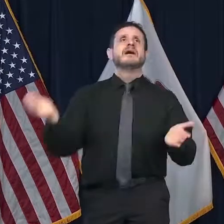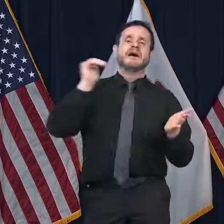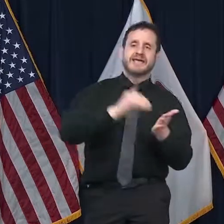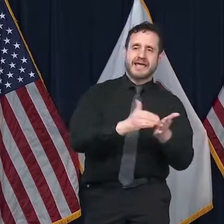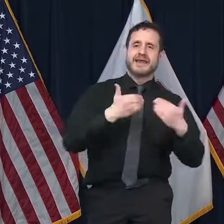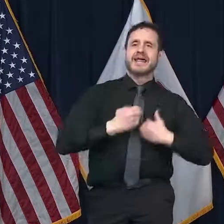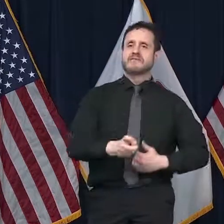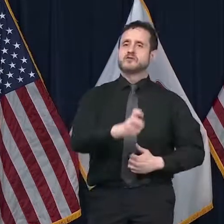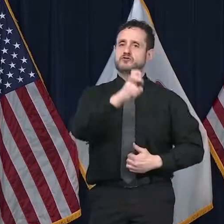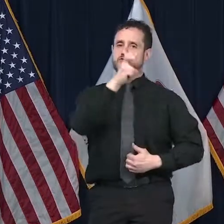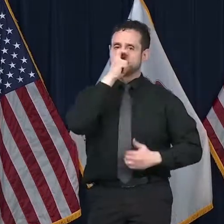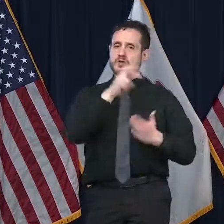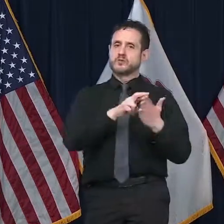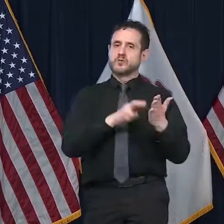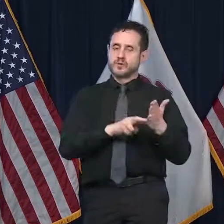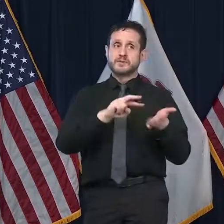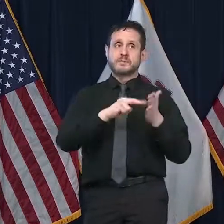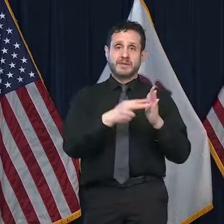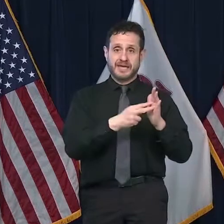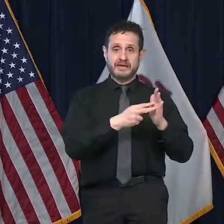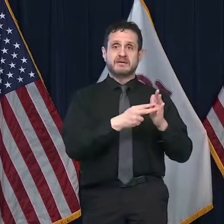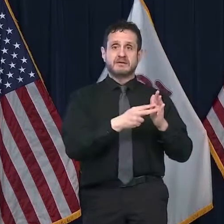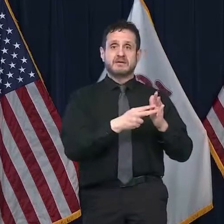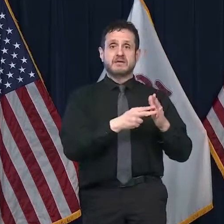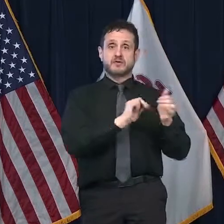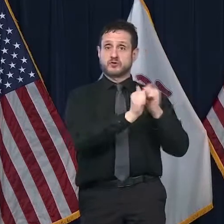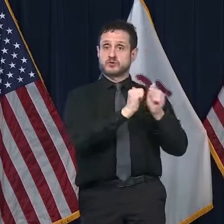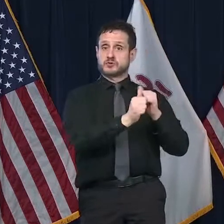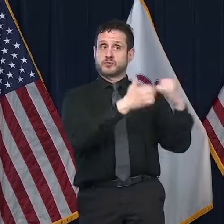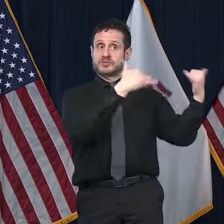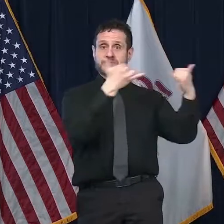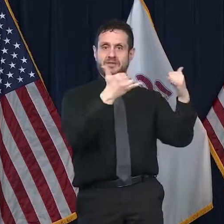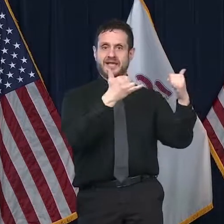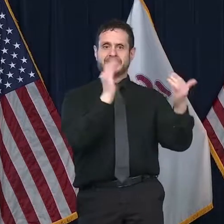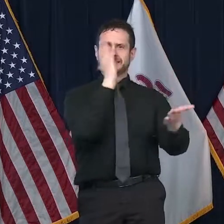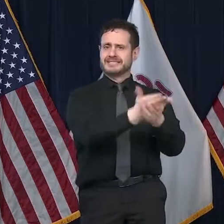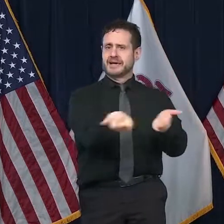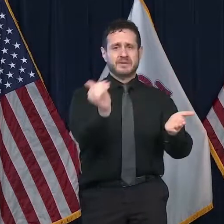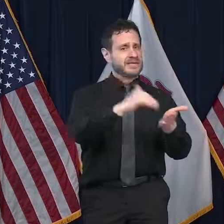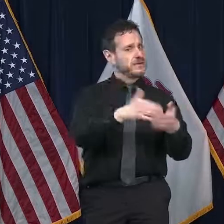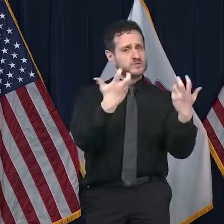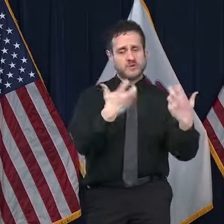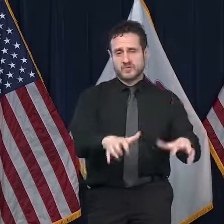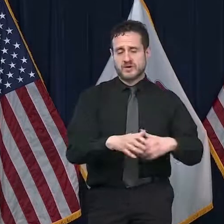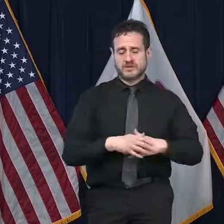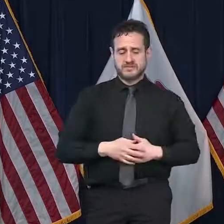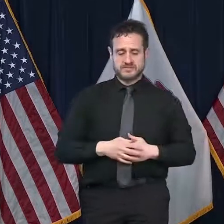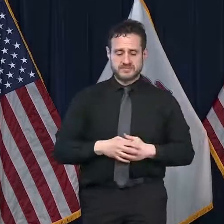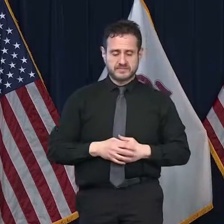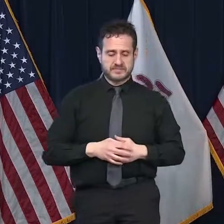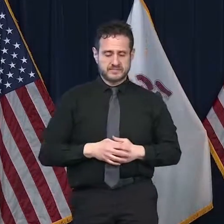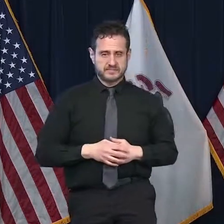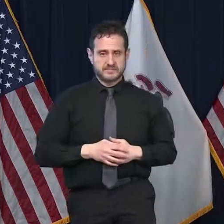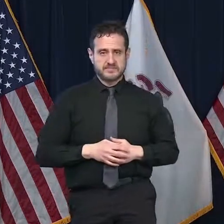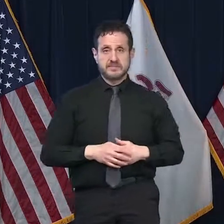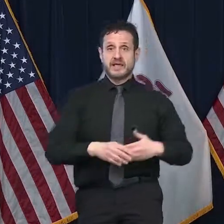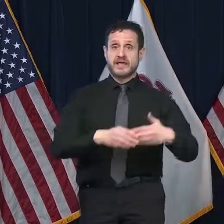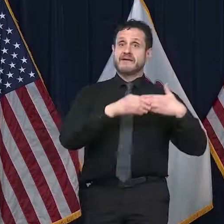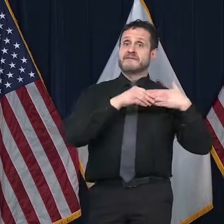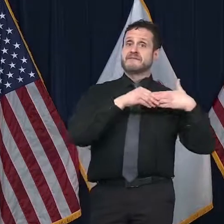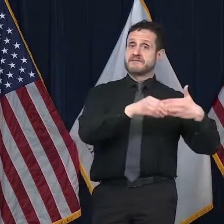would suspend these levels of play. Reduced mitigation does not mean